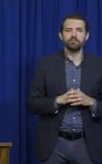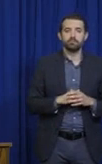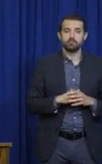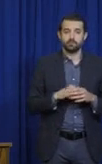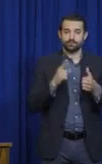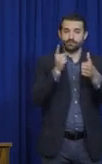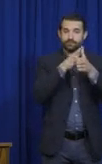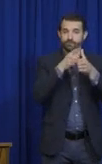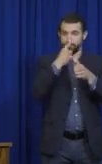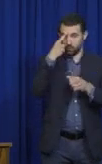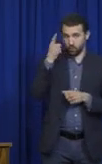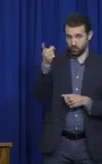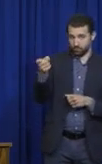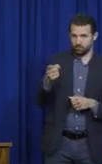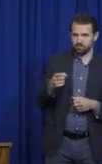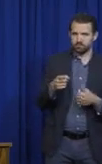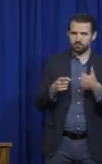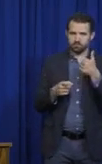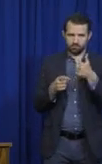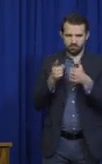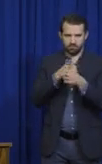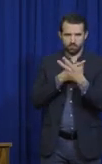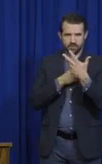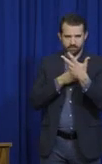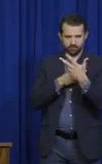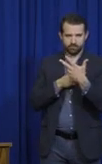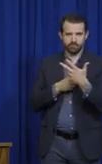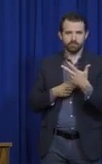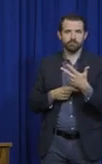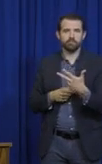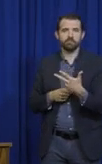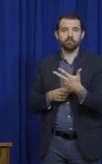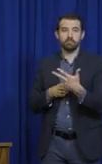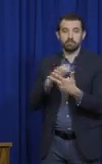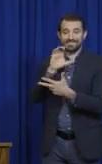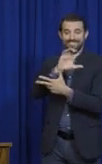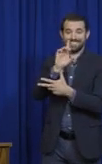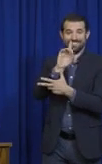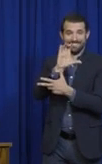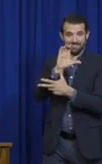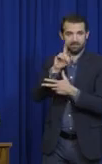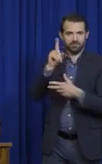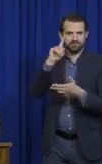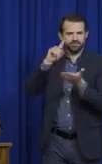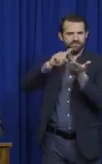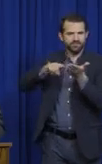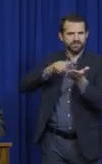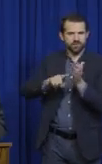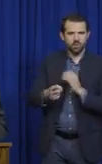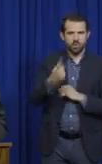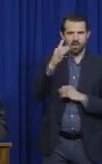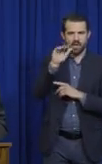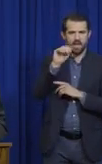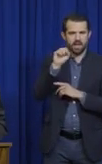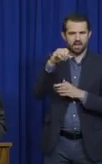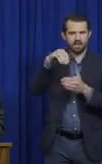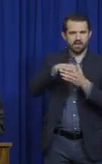you is the CDC investigating a case in Waldo County involving a